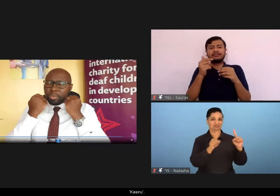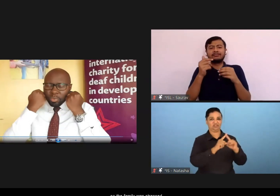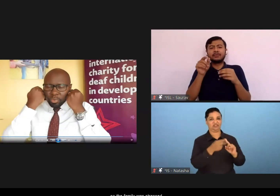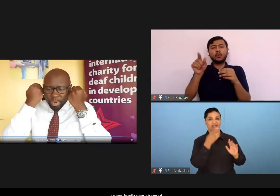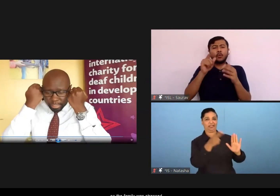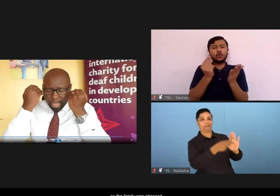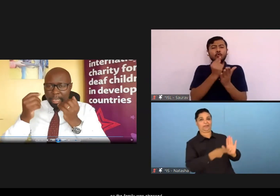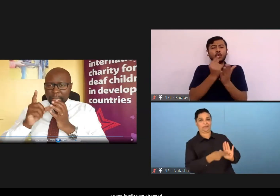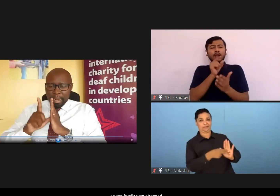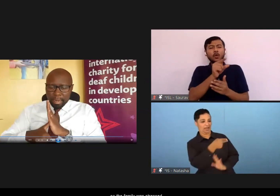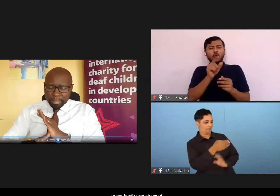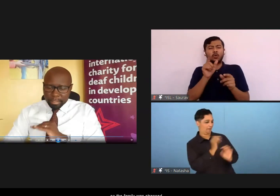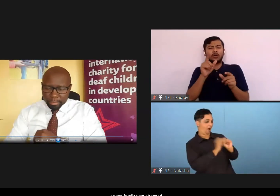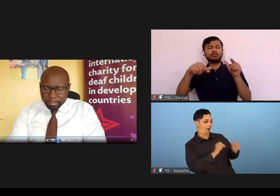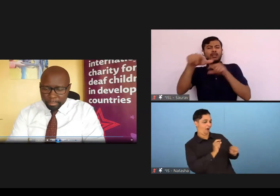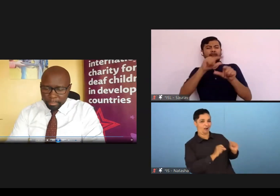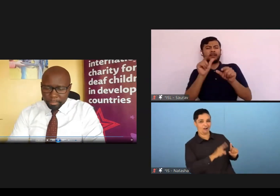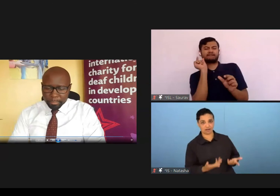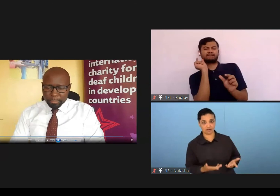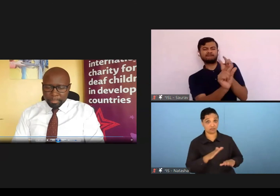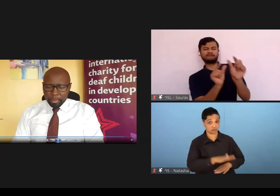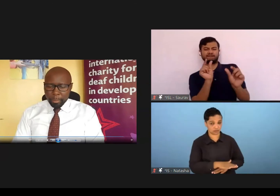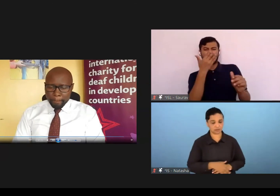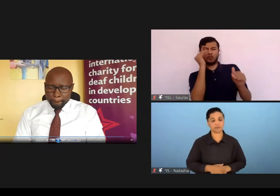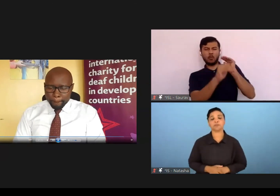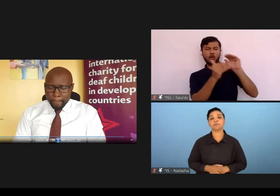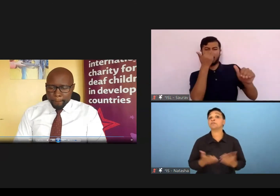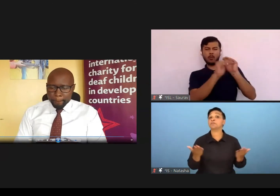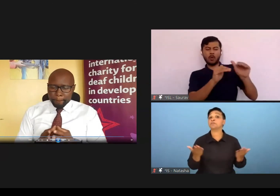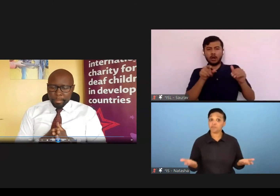names. So the family was stressed. And later on,